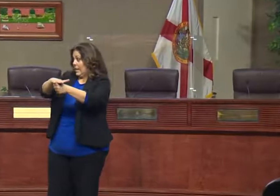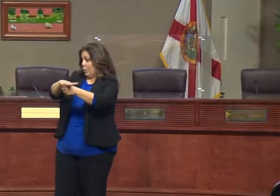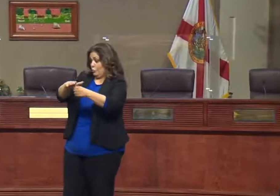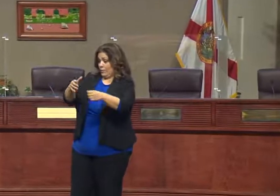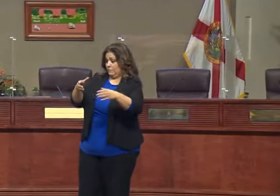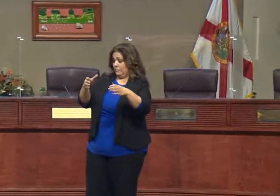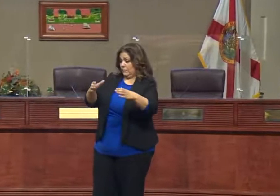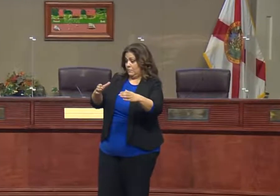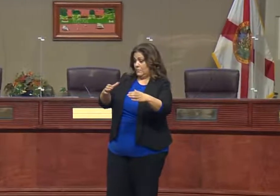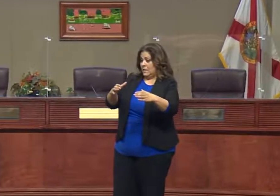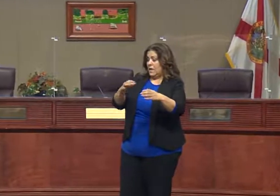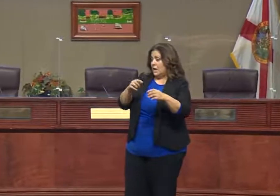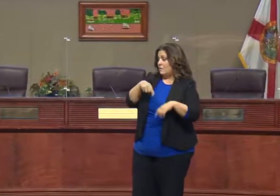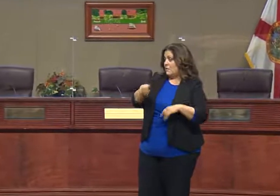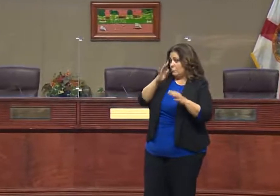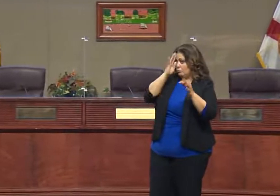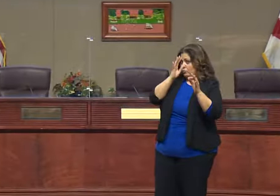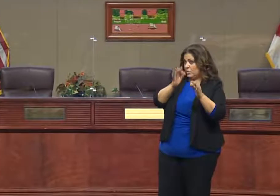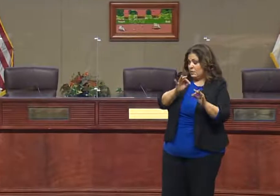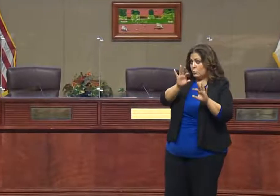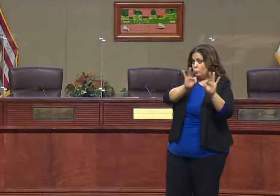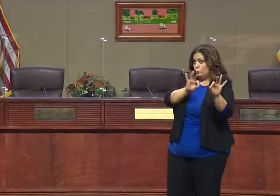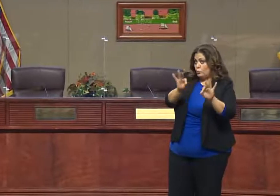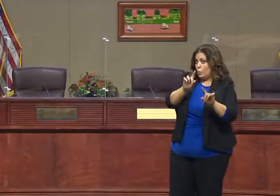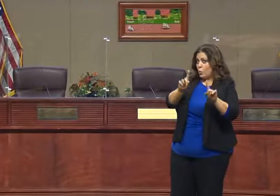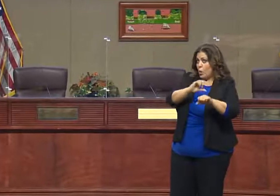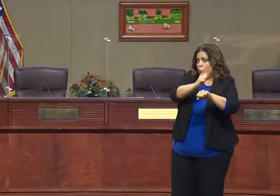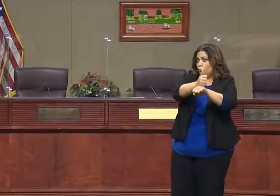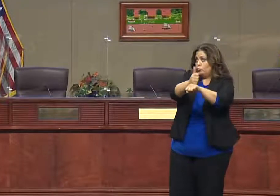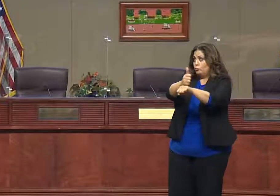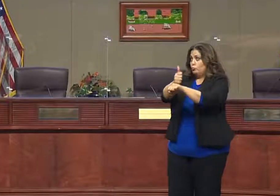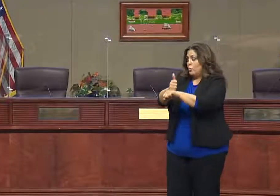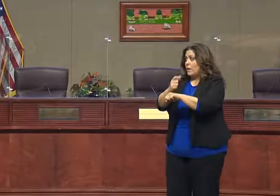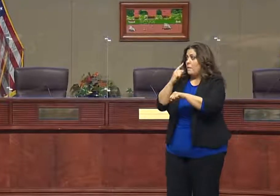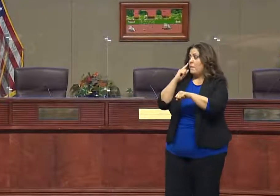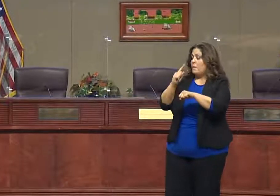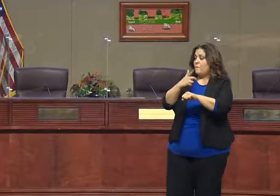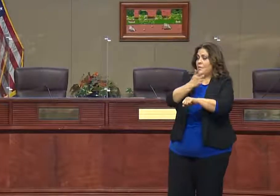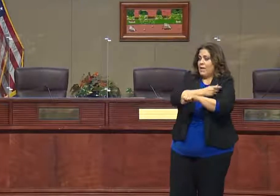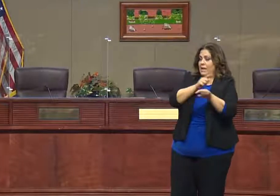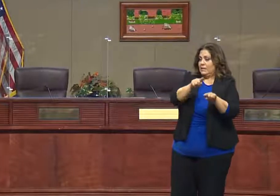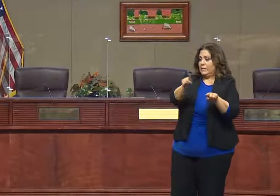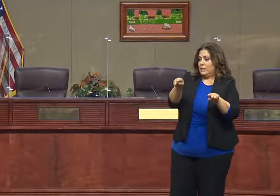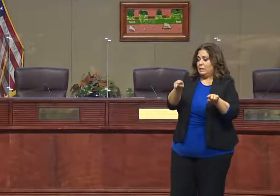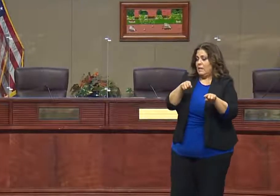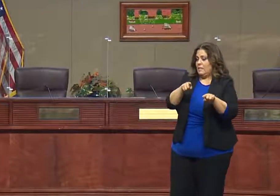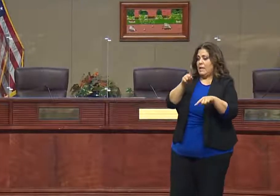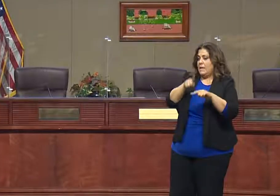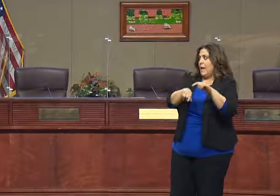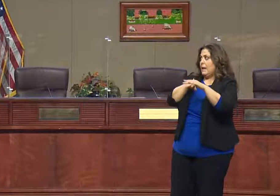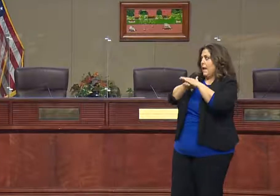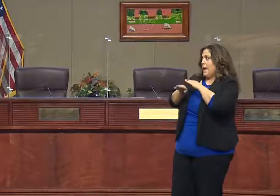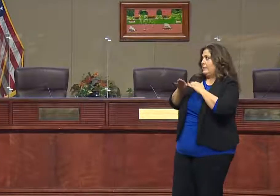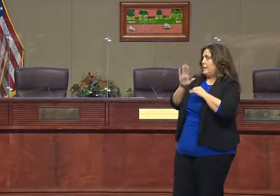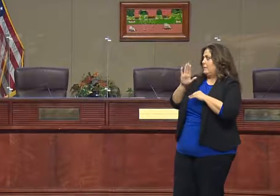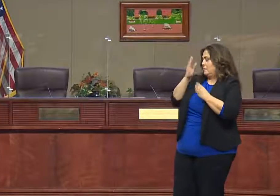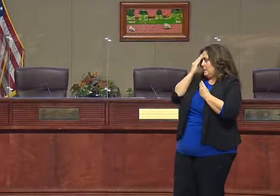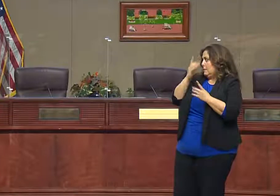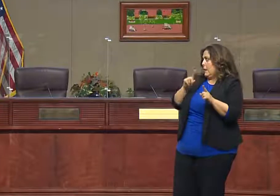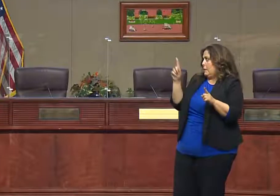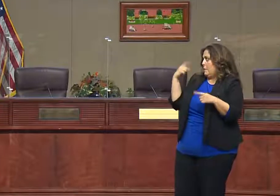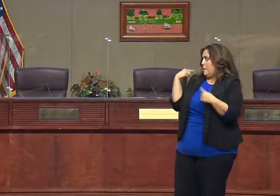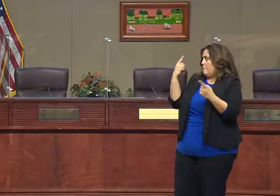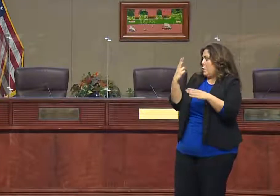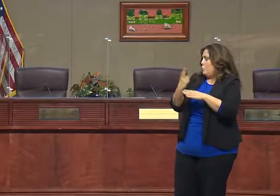choosing locations for the mobile vaccination unit now that they don't have direct access to the data they've been using? So